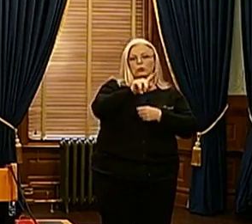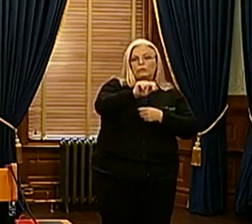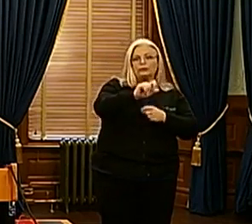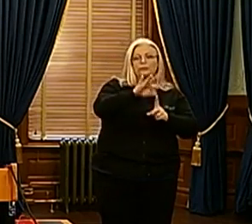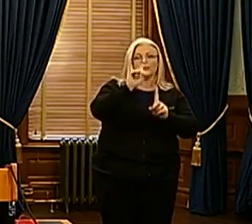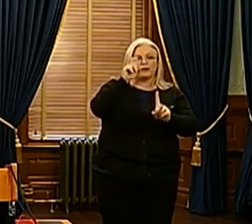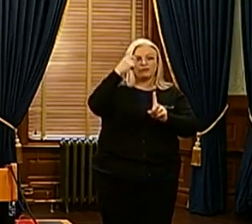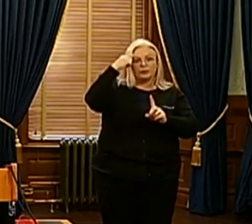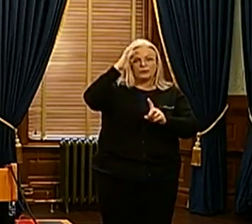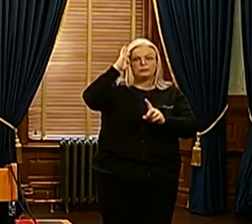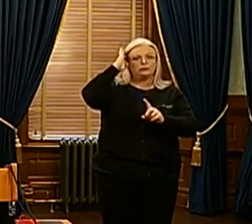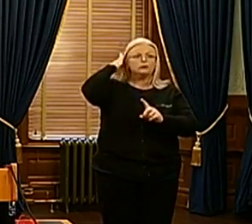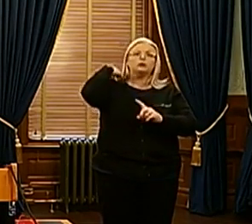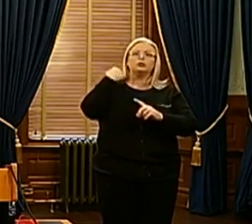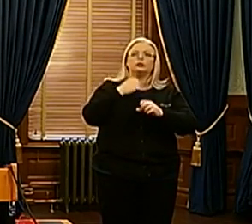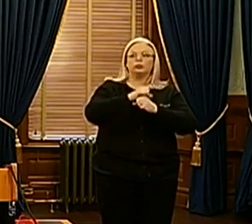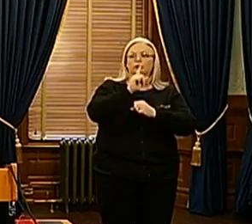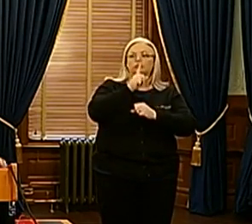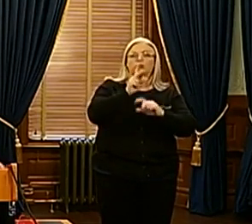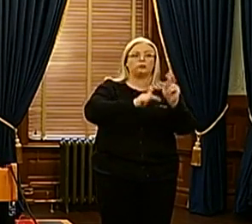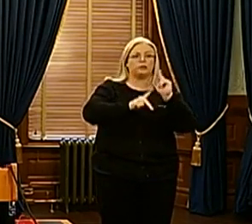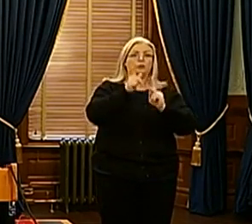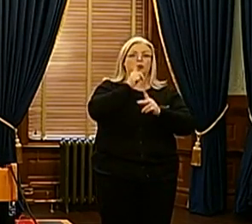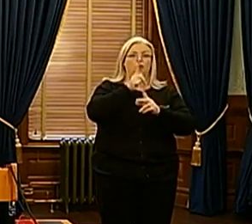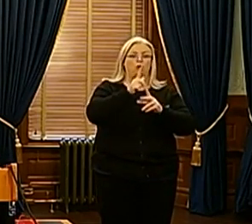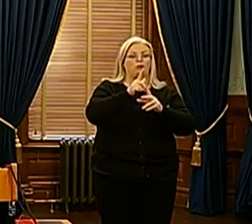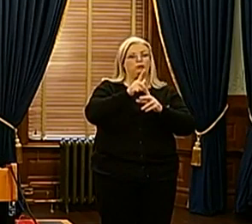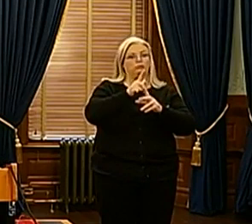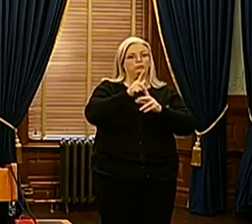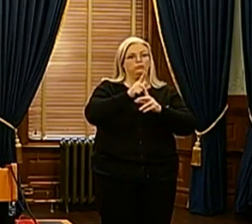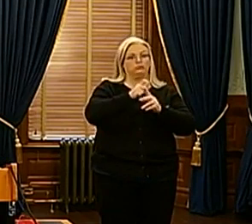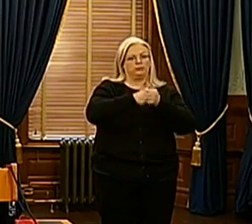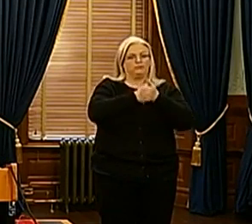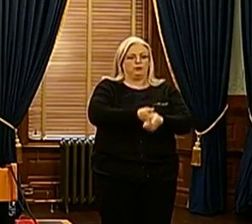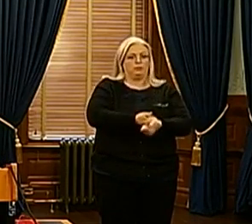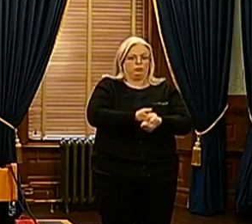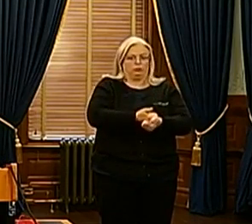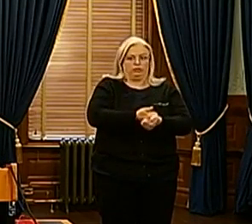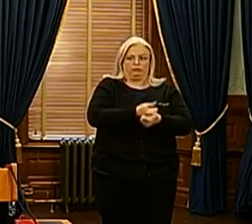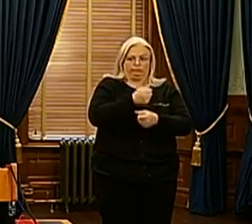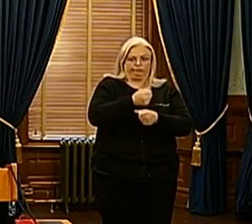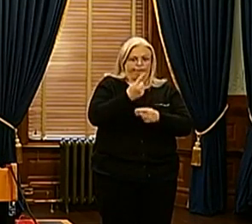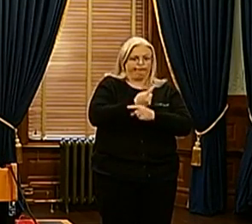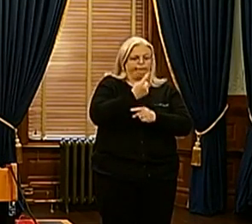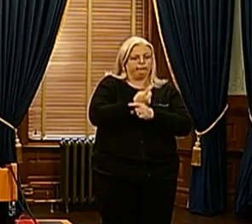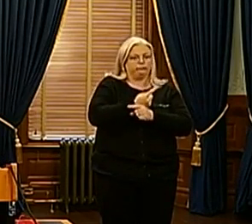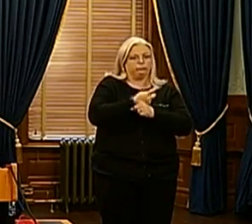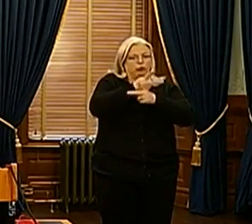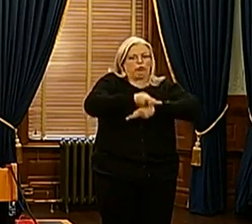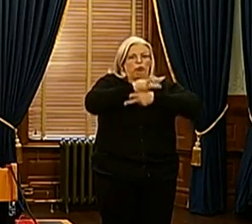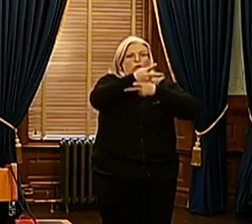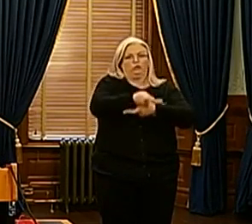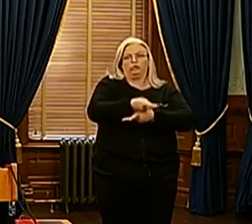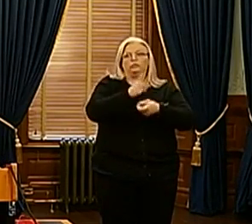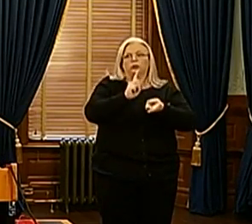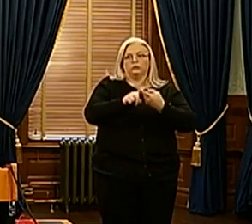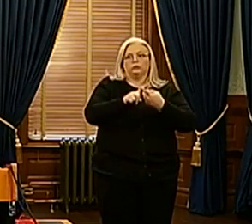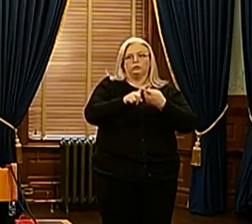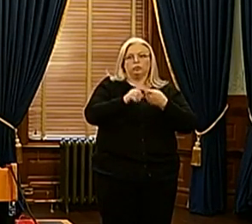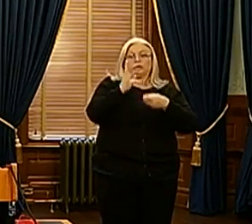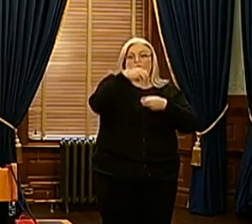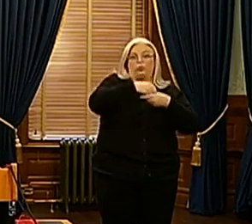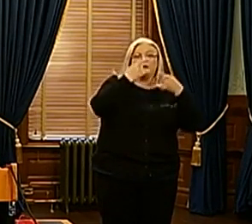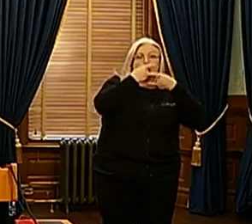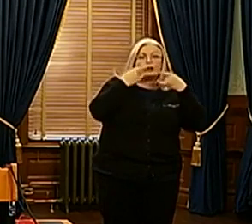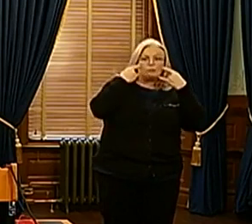government to ensure that people are taking all the precautions that they need to up to and including wearing masks